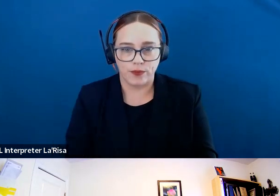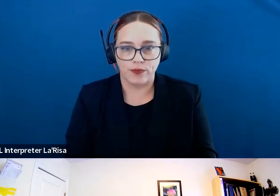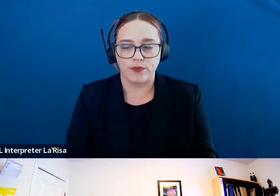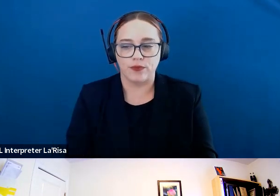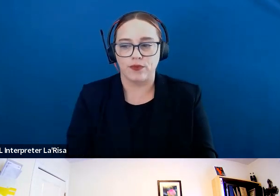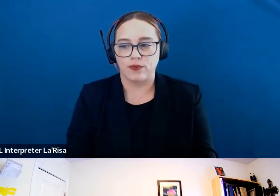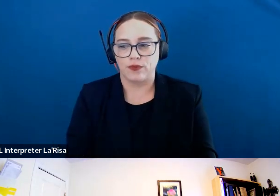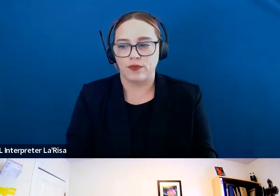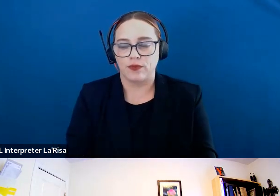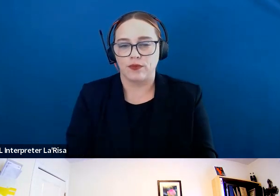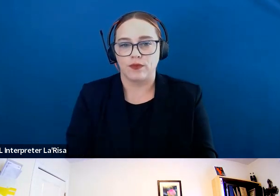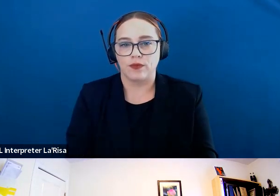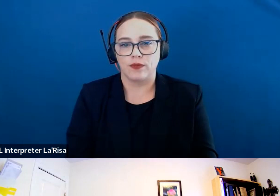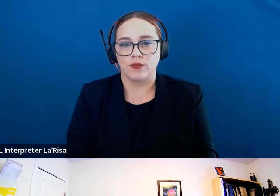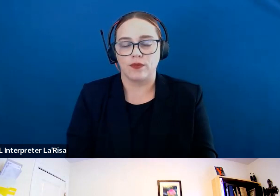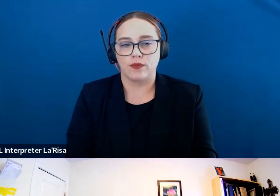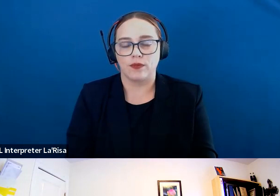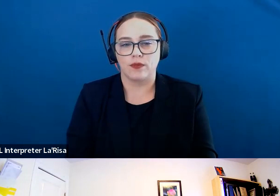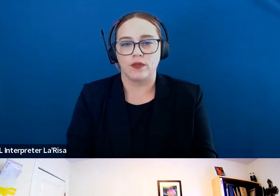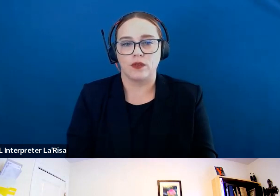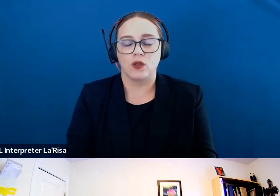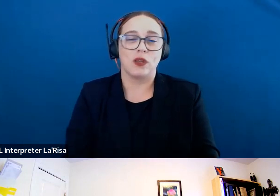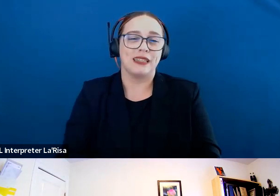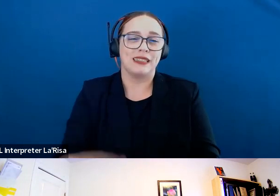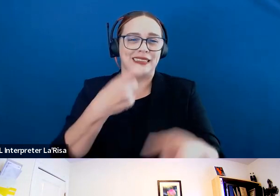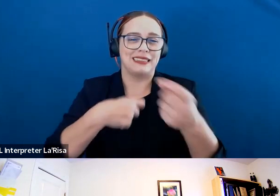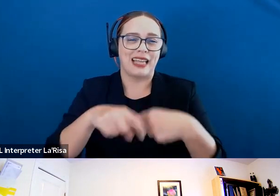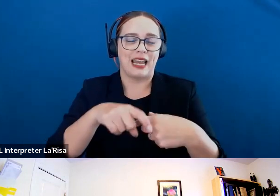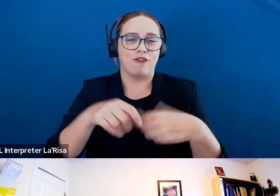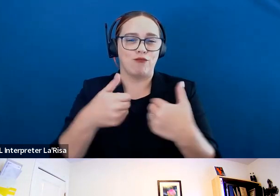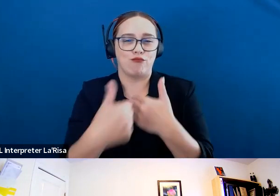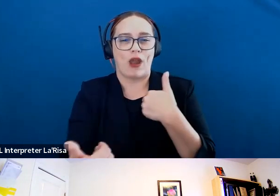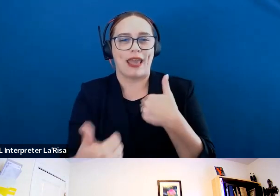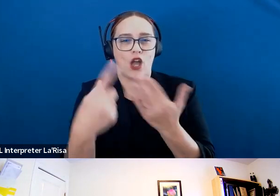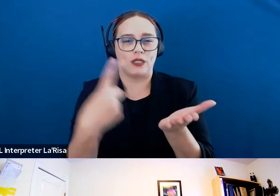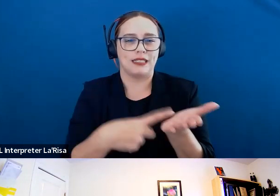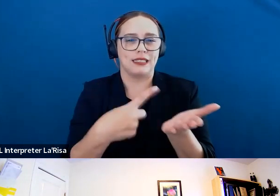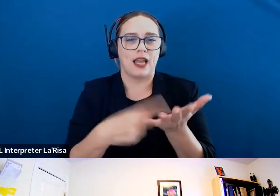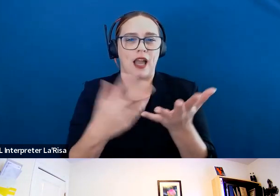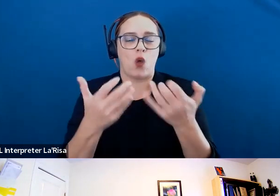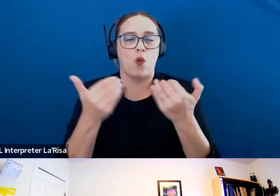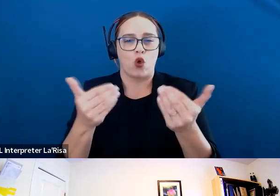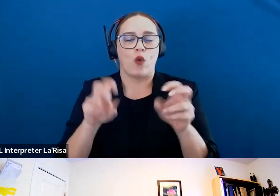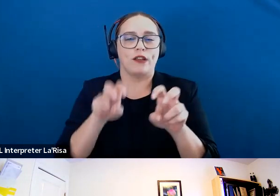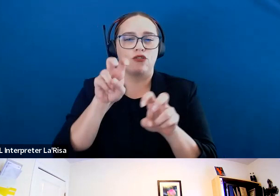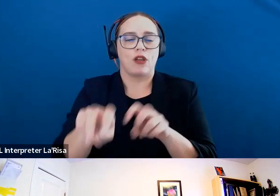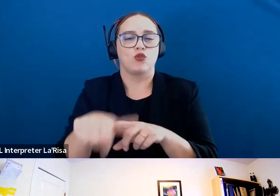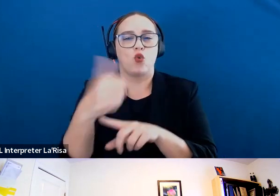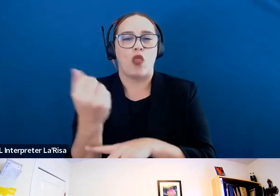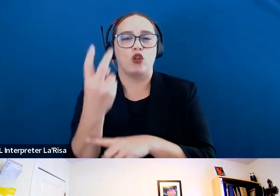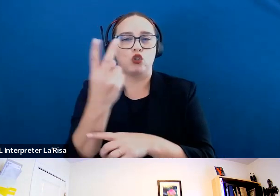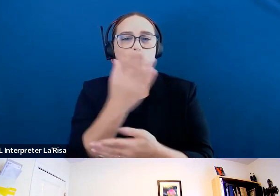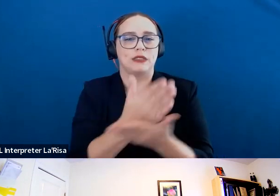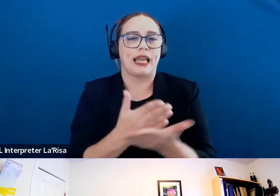we're going to go ahead, instead of doing breakout discussion, we're going to go ahead to the other 2 sections and then see where we are